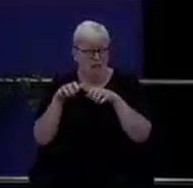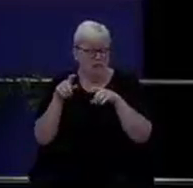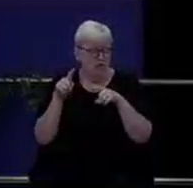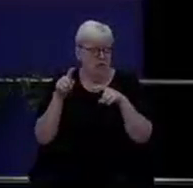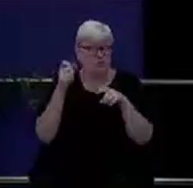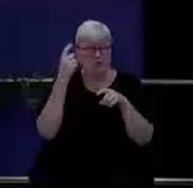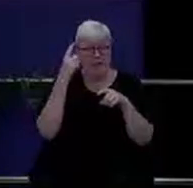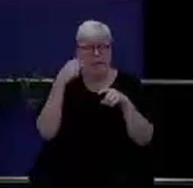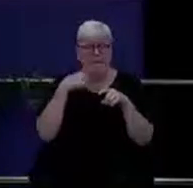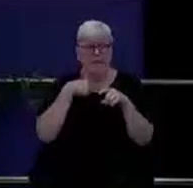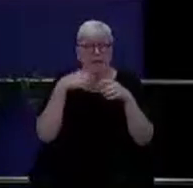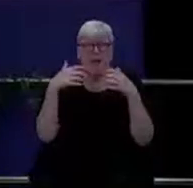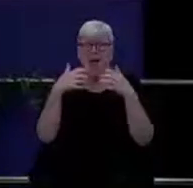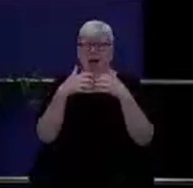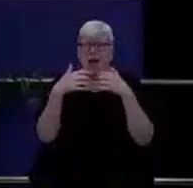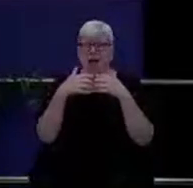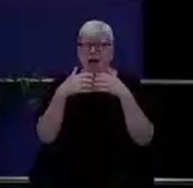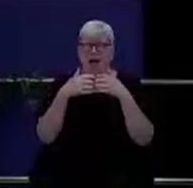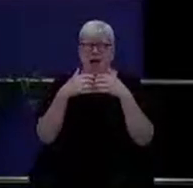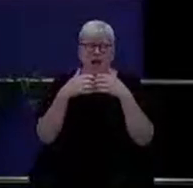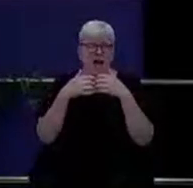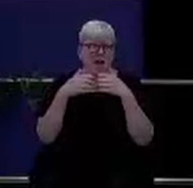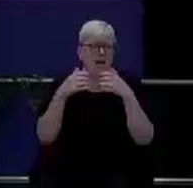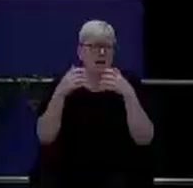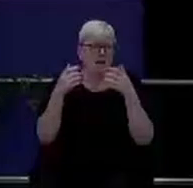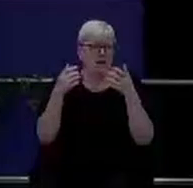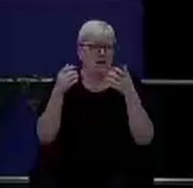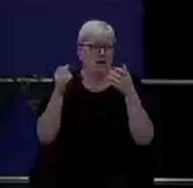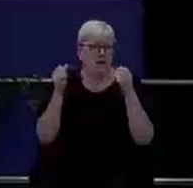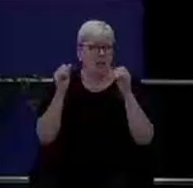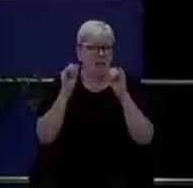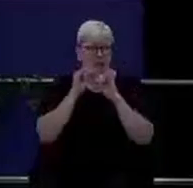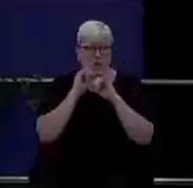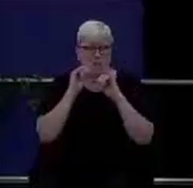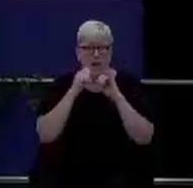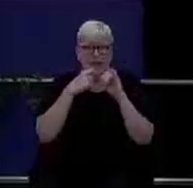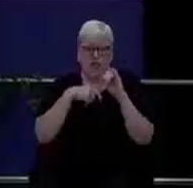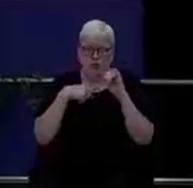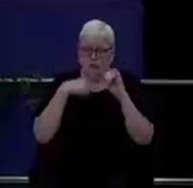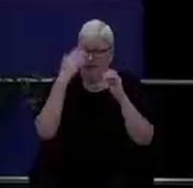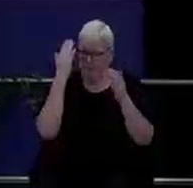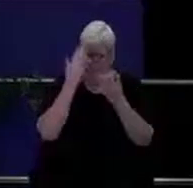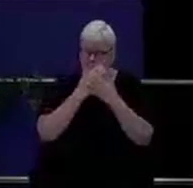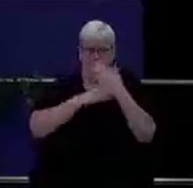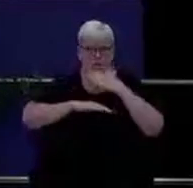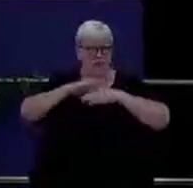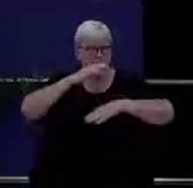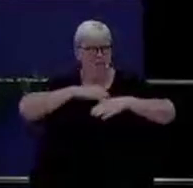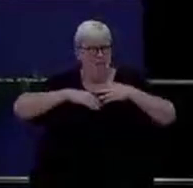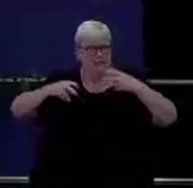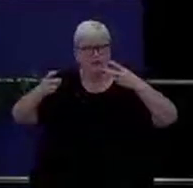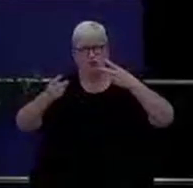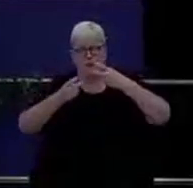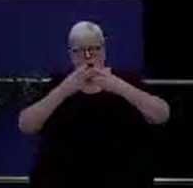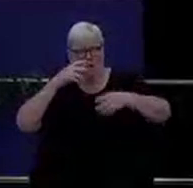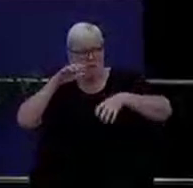really how very backward human attitudes are towards other species, how little we know, how little we are